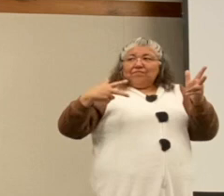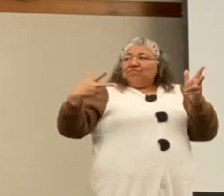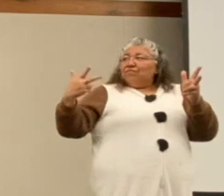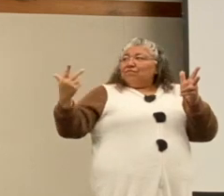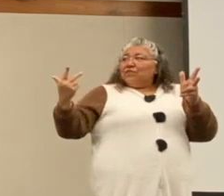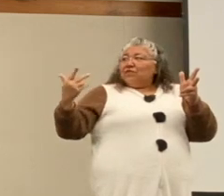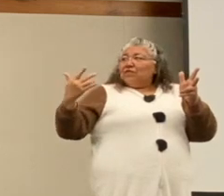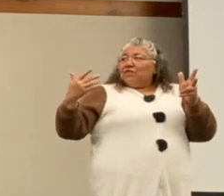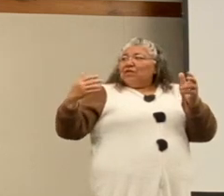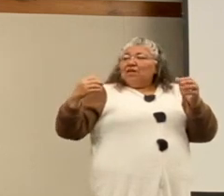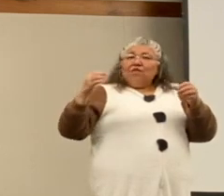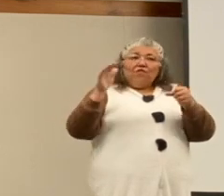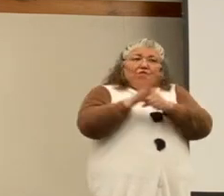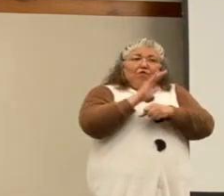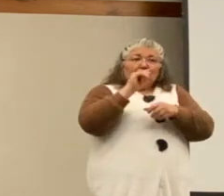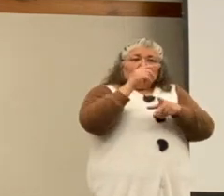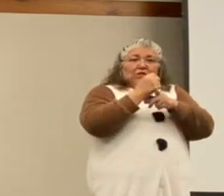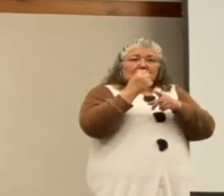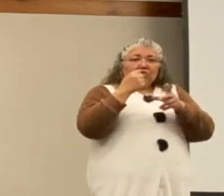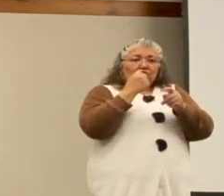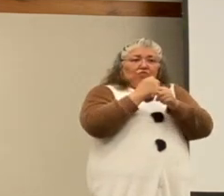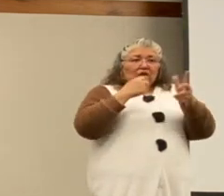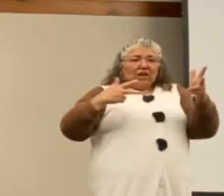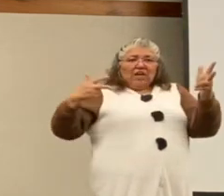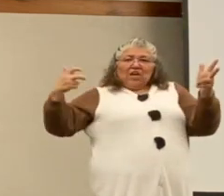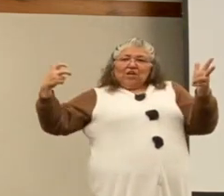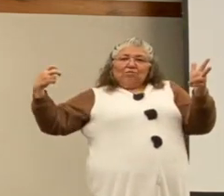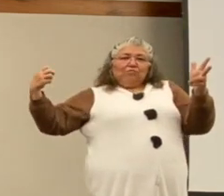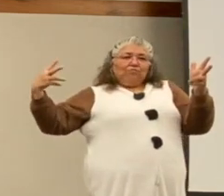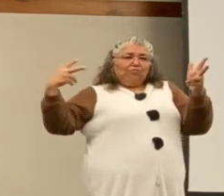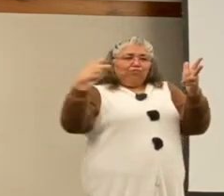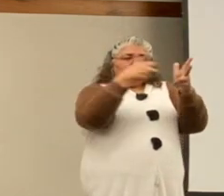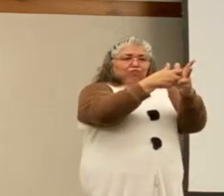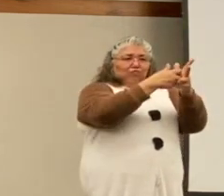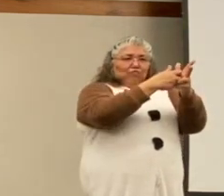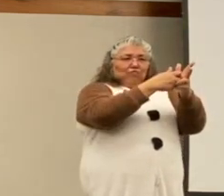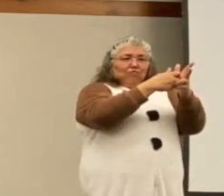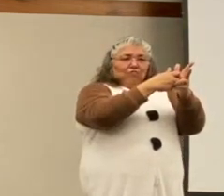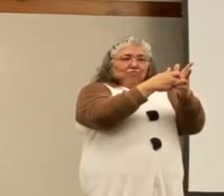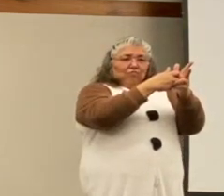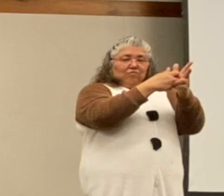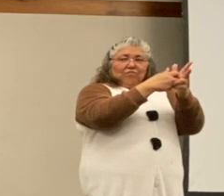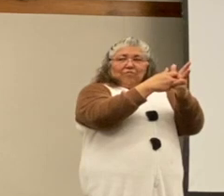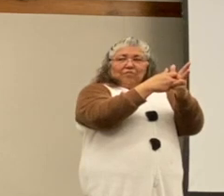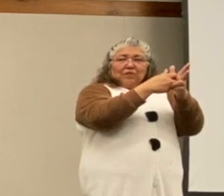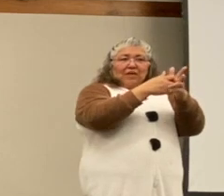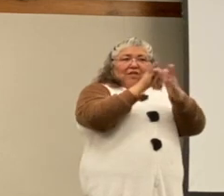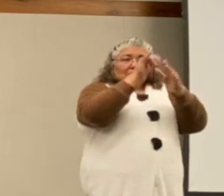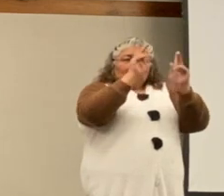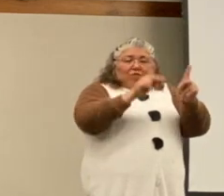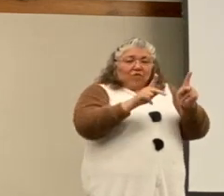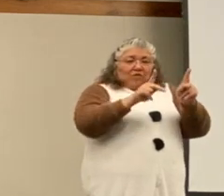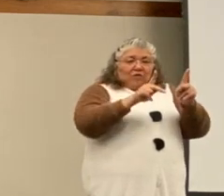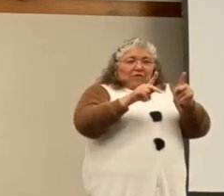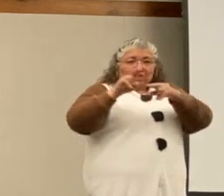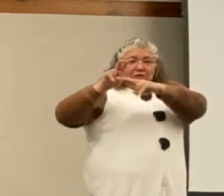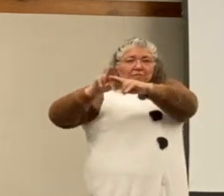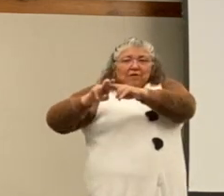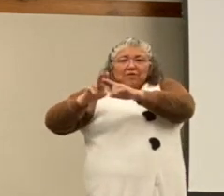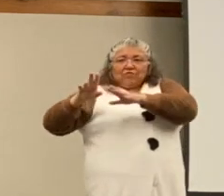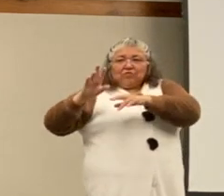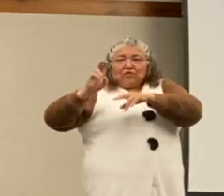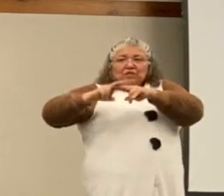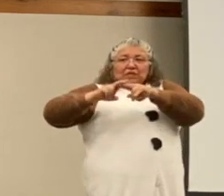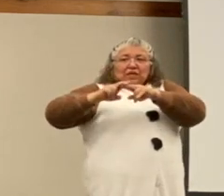a full-time truck, hit him in the middle of his car in a van. The person in the passenger seat